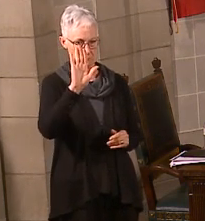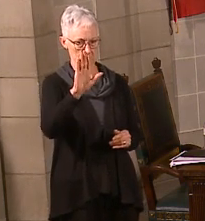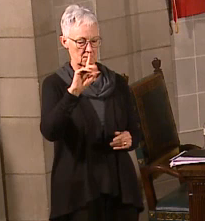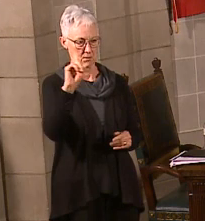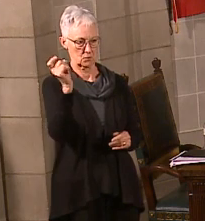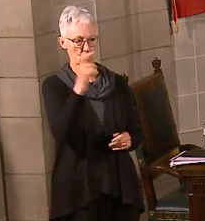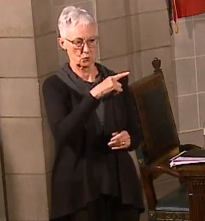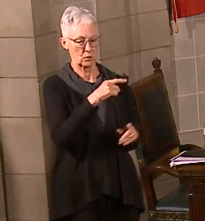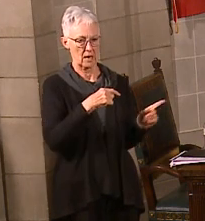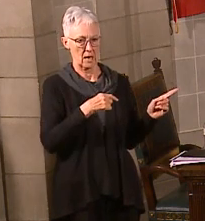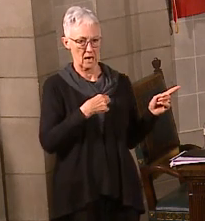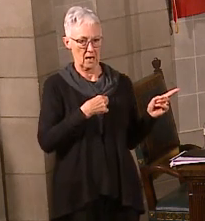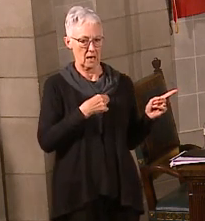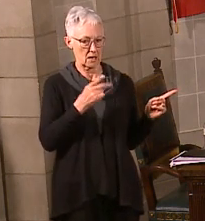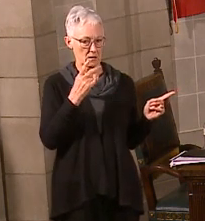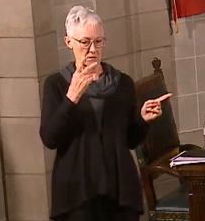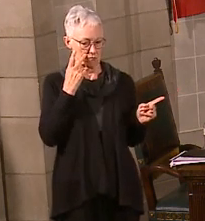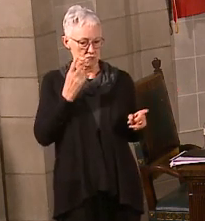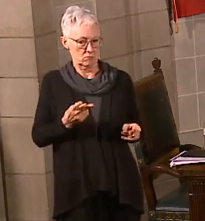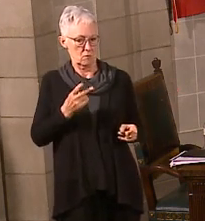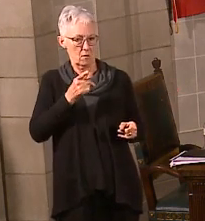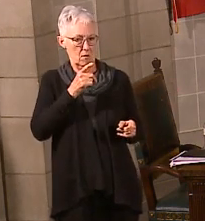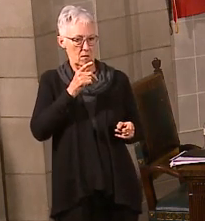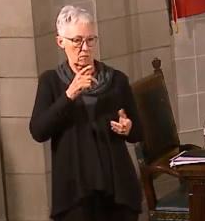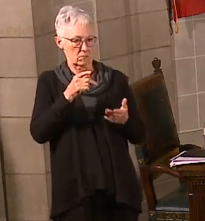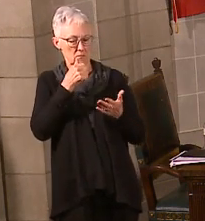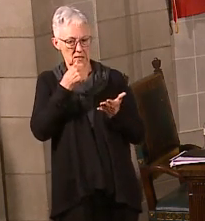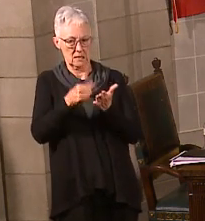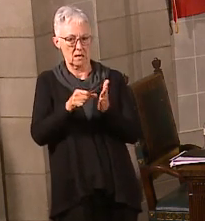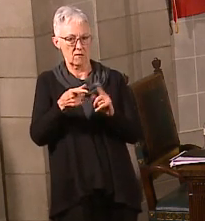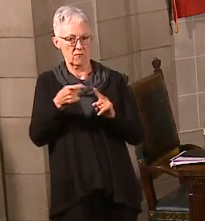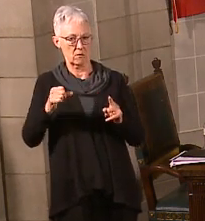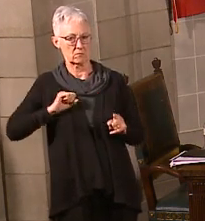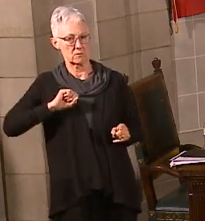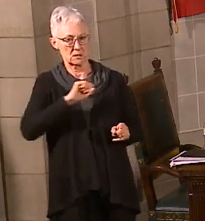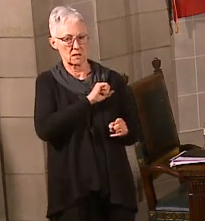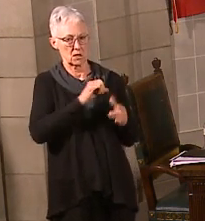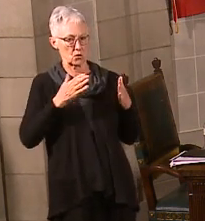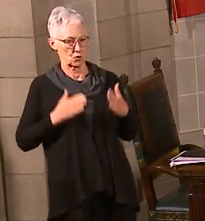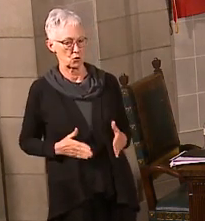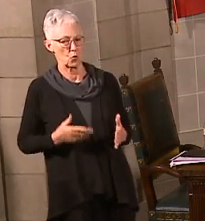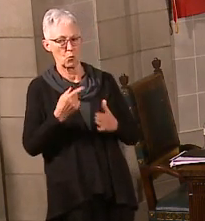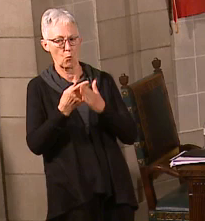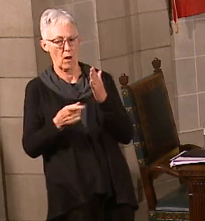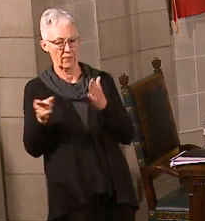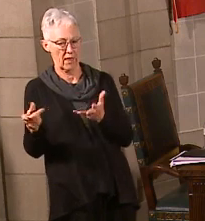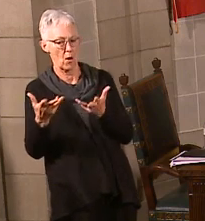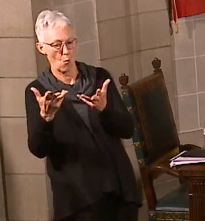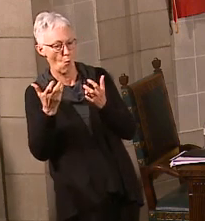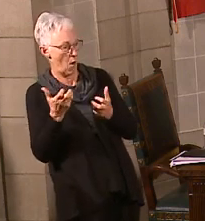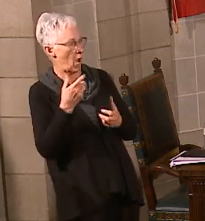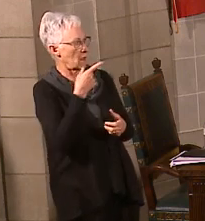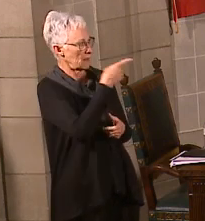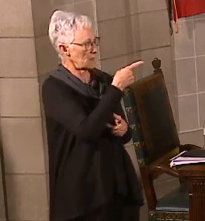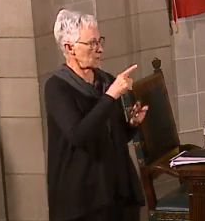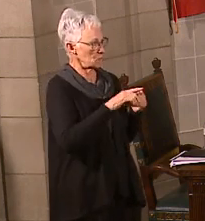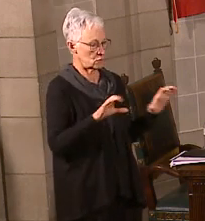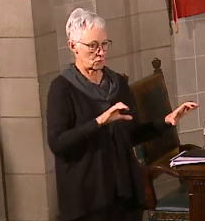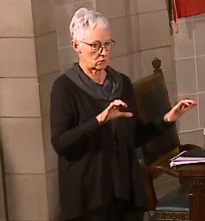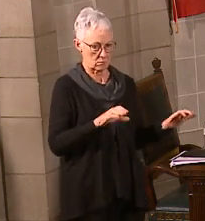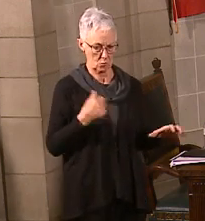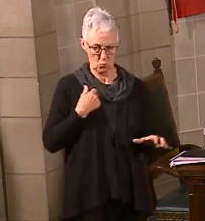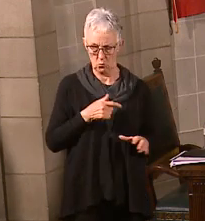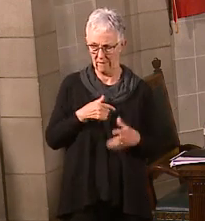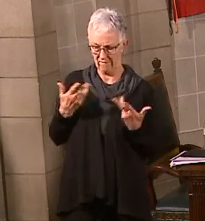I've seen the letter. The question was about a letter some senators sent me with regard to things they would like me to do. And by and large, we've done everything that they actually asked